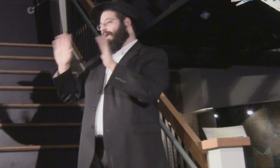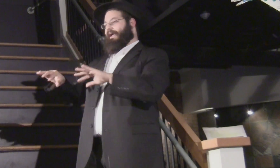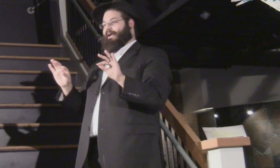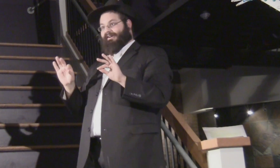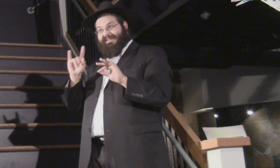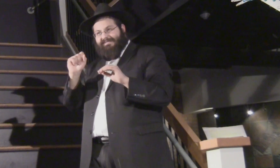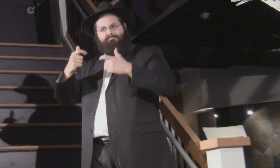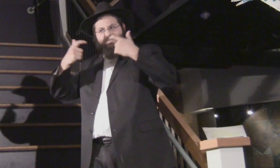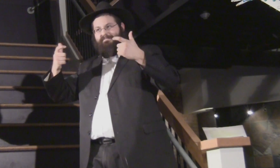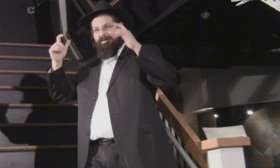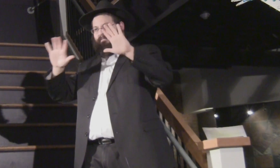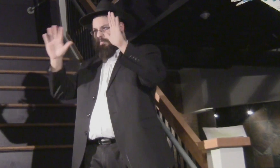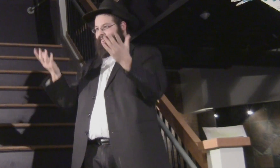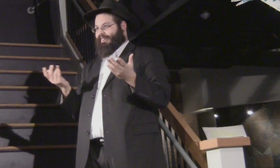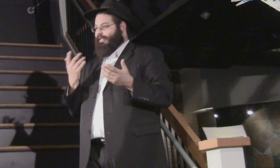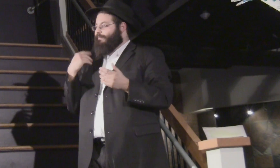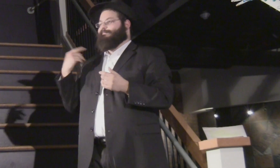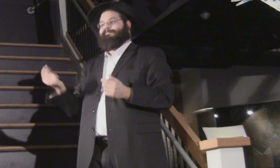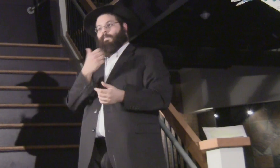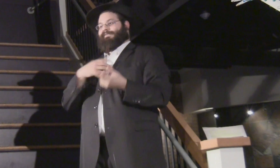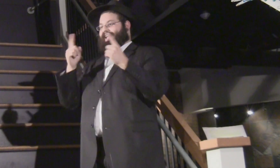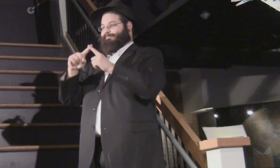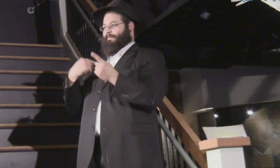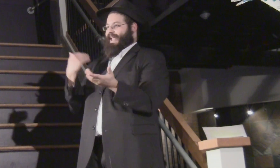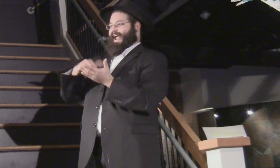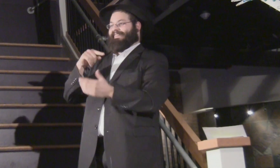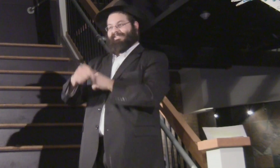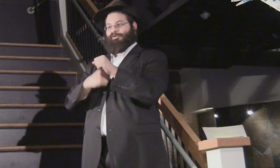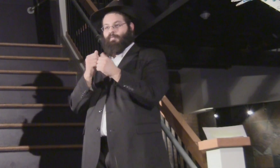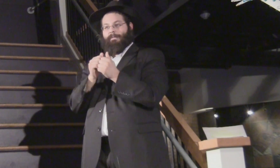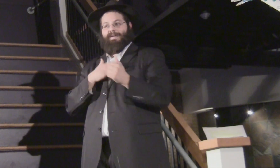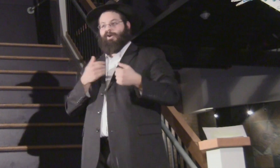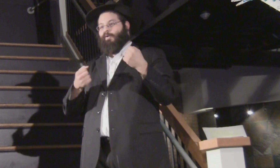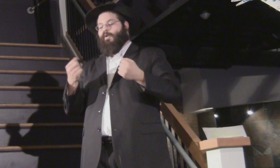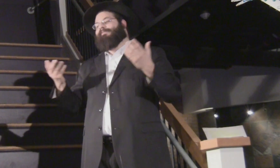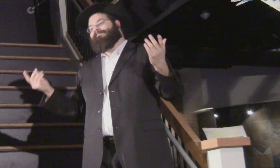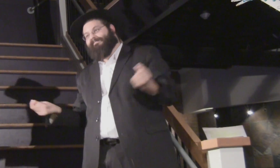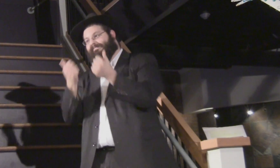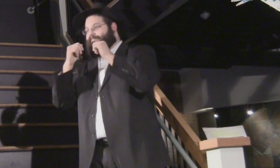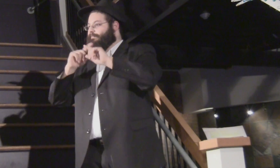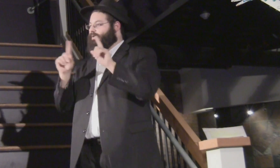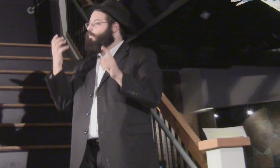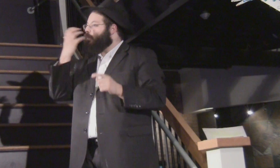Hanukkah is a miracle. It's not just something, you know, nothing. It's very important. So,